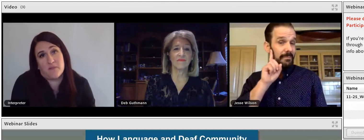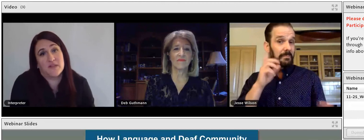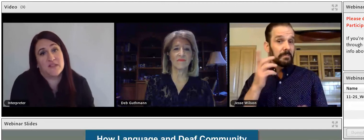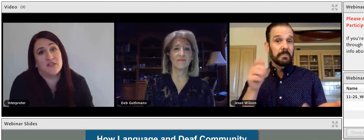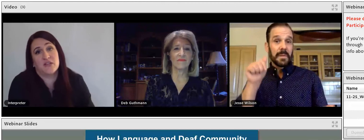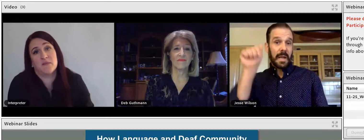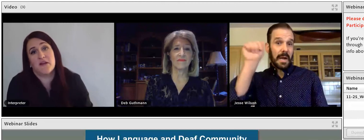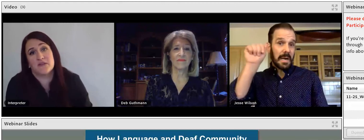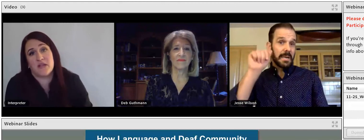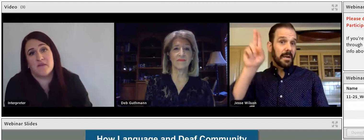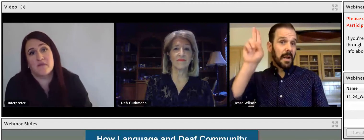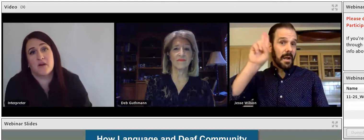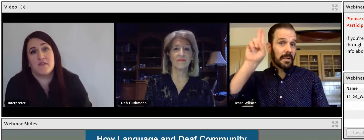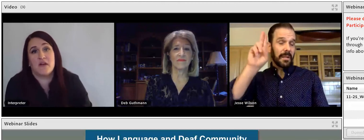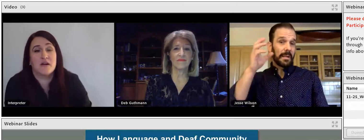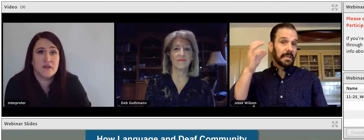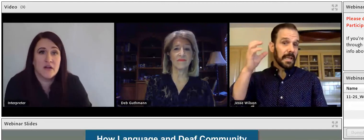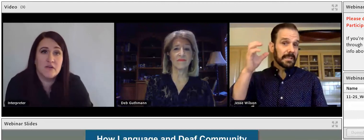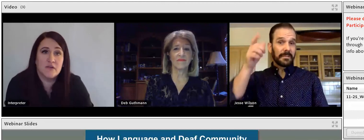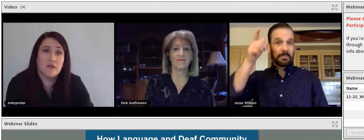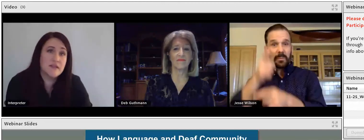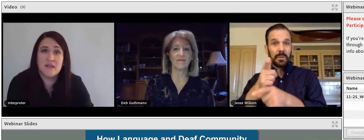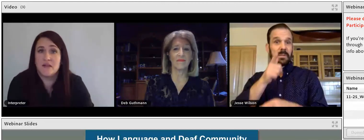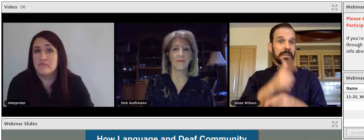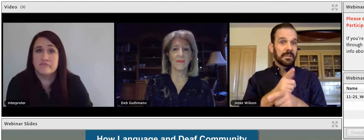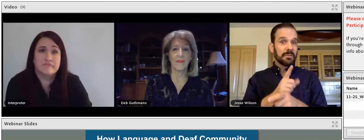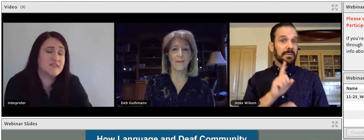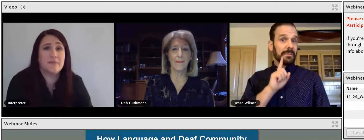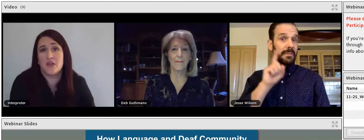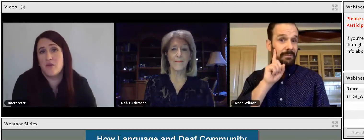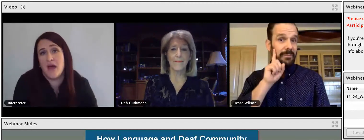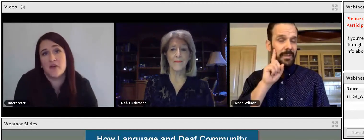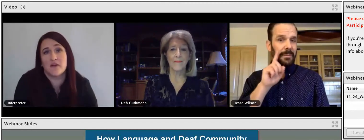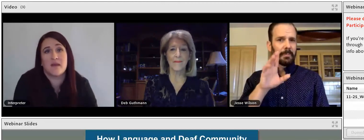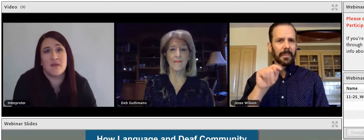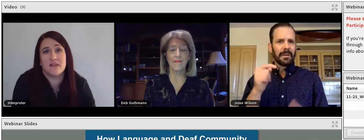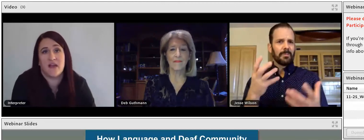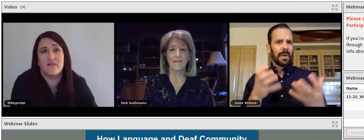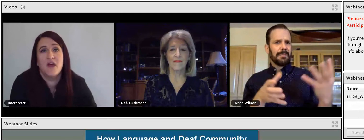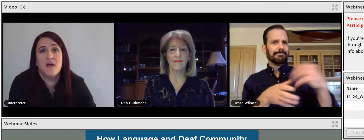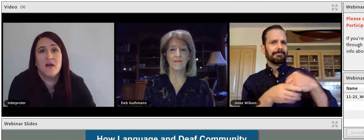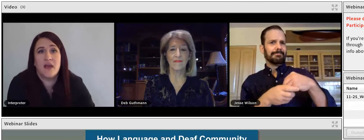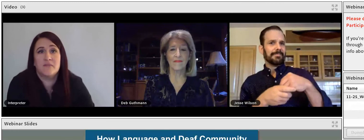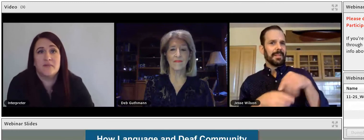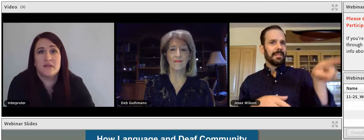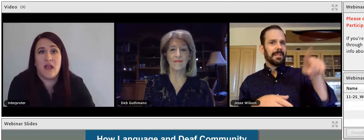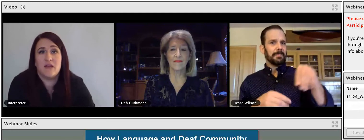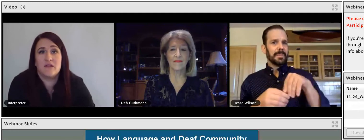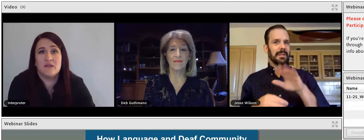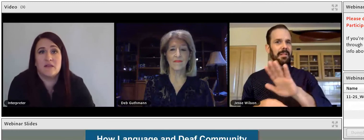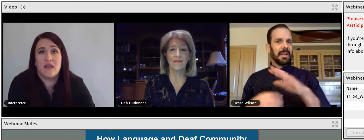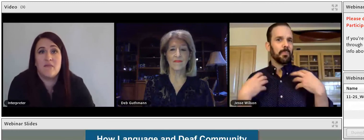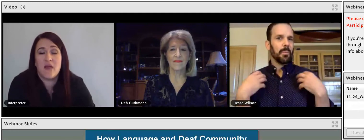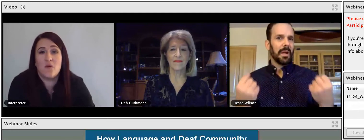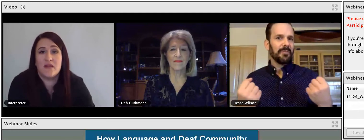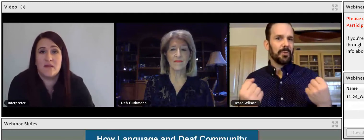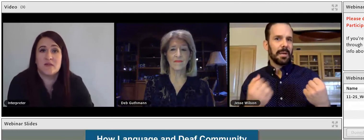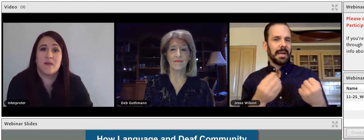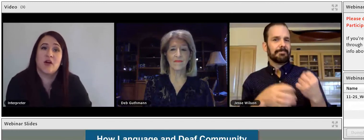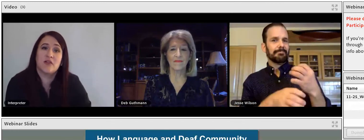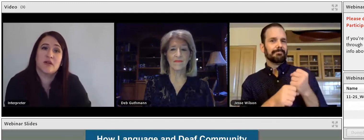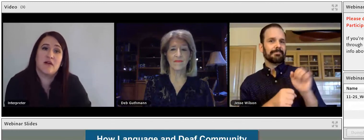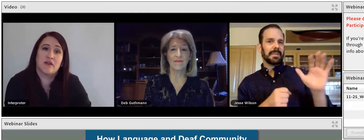deaf family. Potentially their parents are deaf, or have an aunt or uncle or cousin, sibling, whoever that may be deaf. And